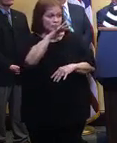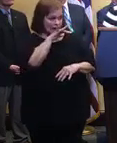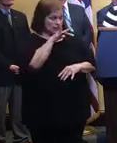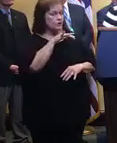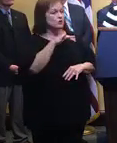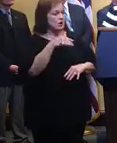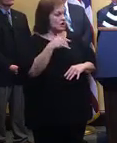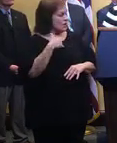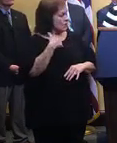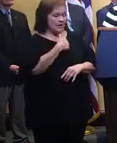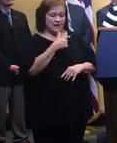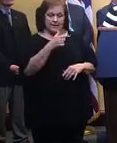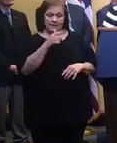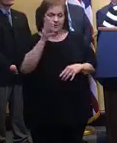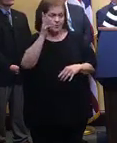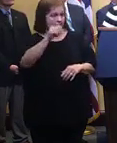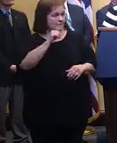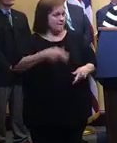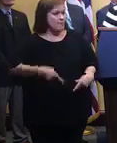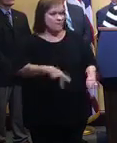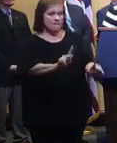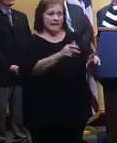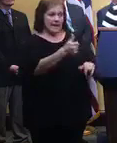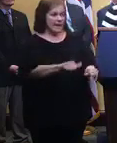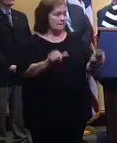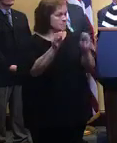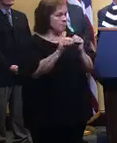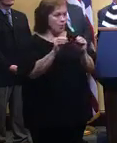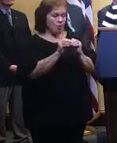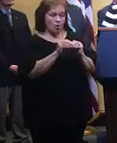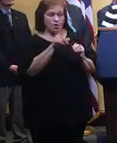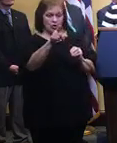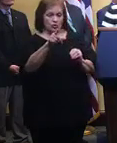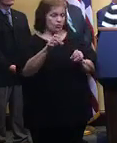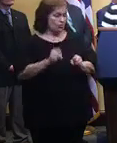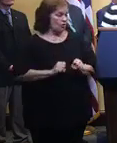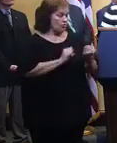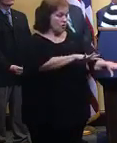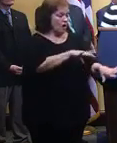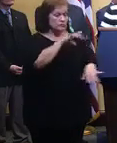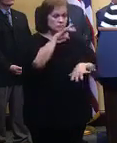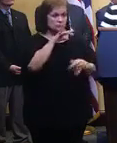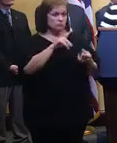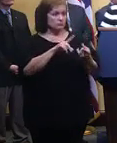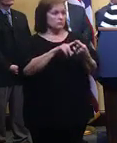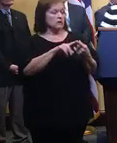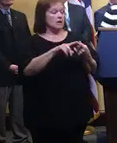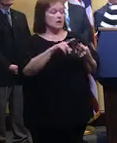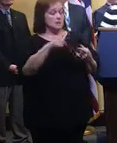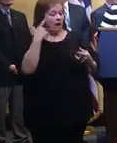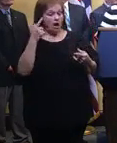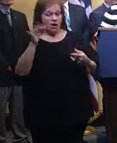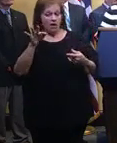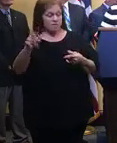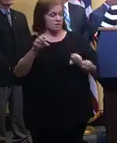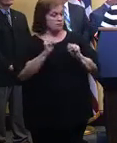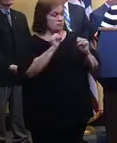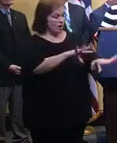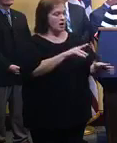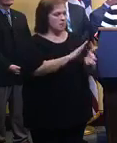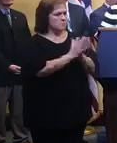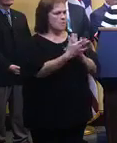we can no longer go forward with allowing trash and debris to clog the drains that we do